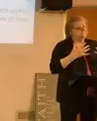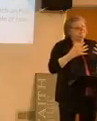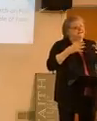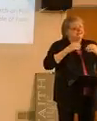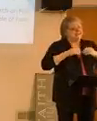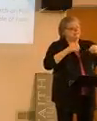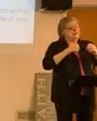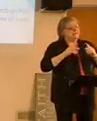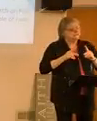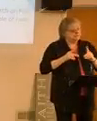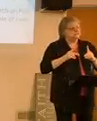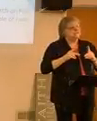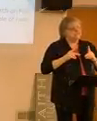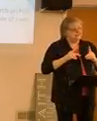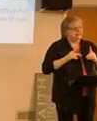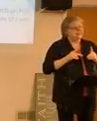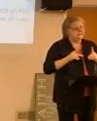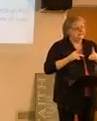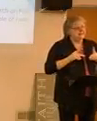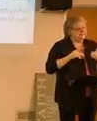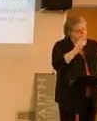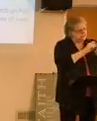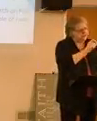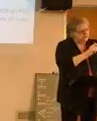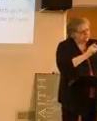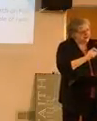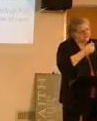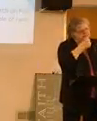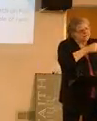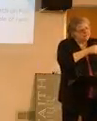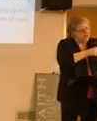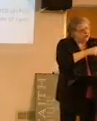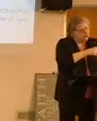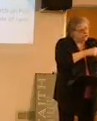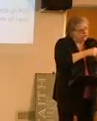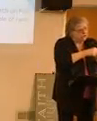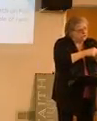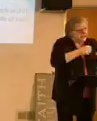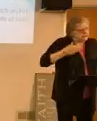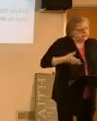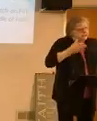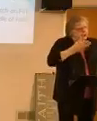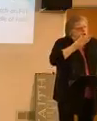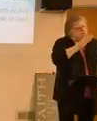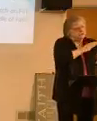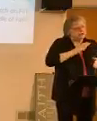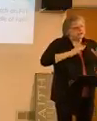tremendous opportunity. And so he writes this letter to encourage the people,